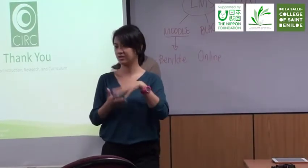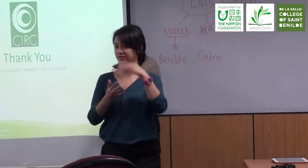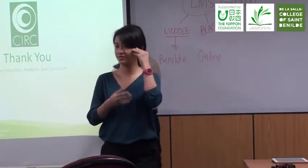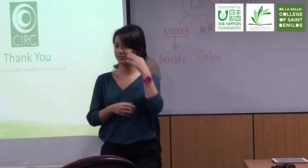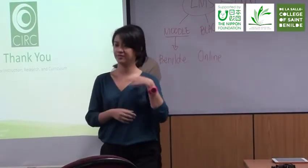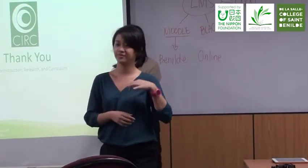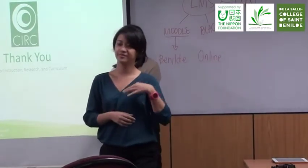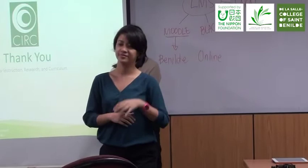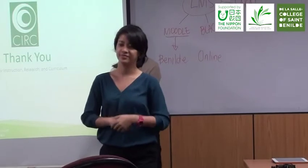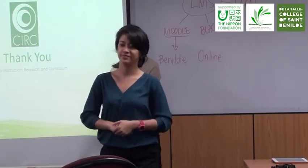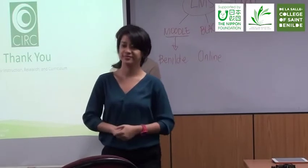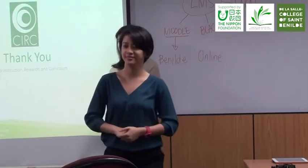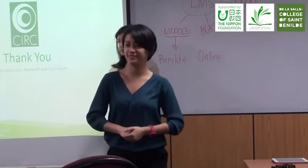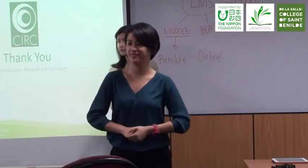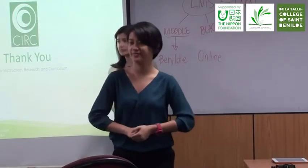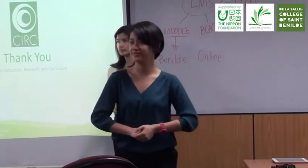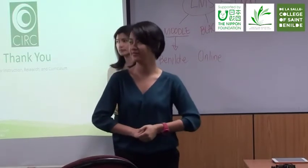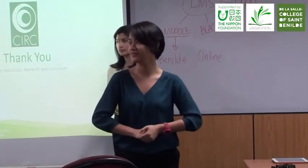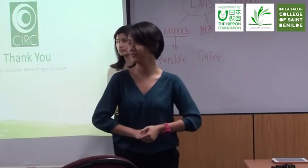So it's